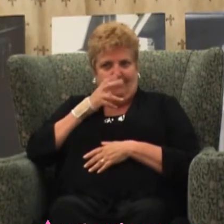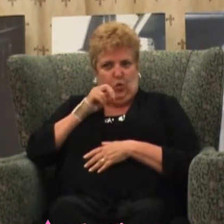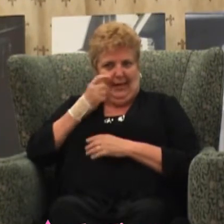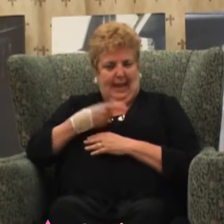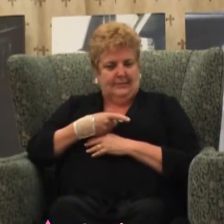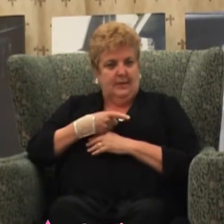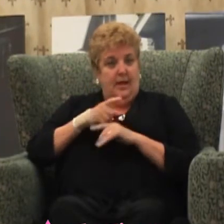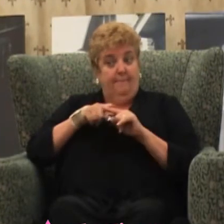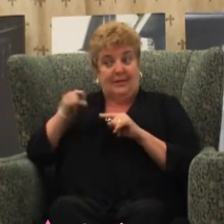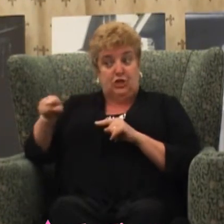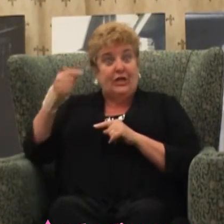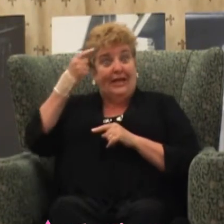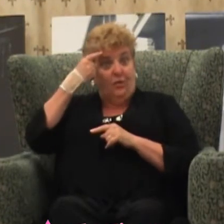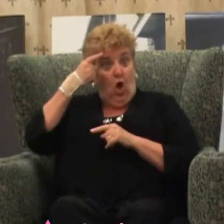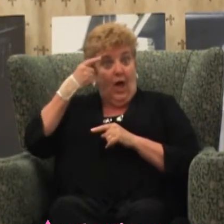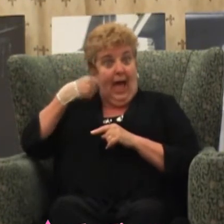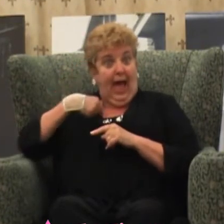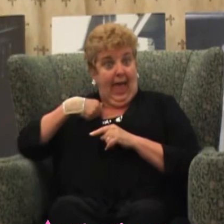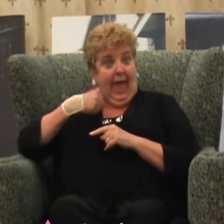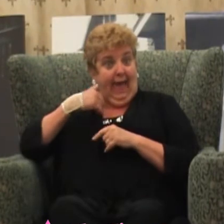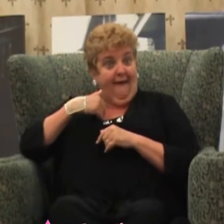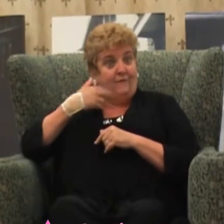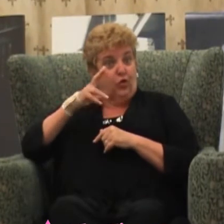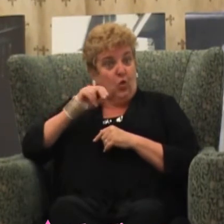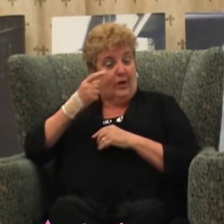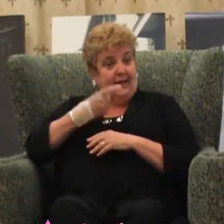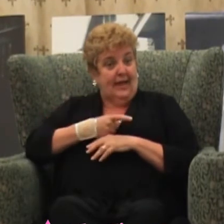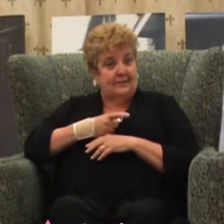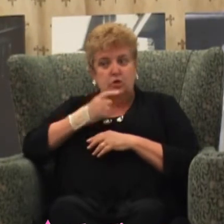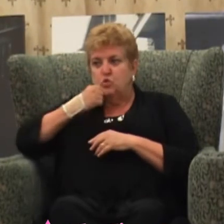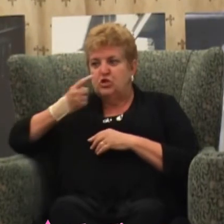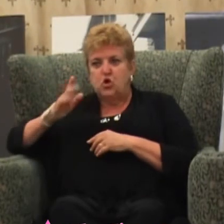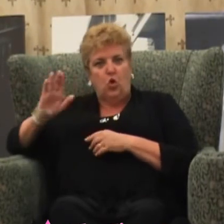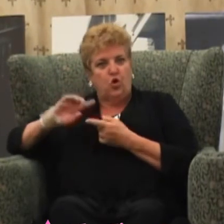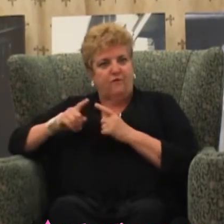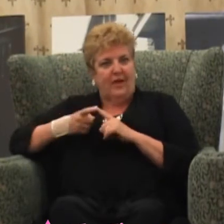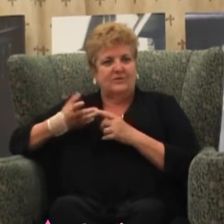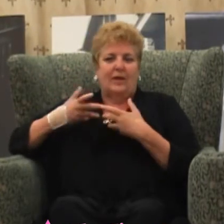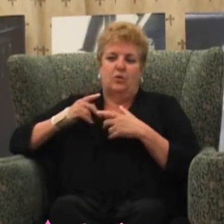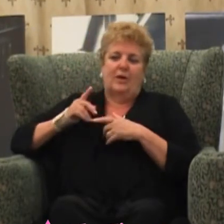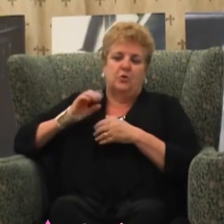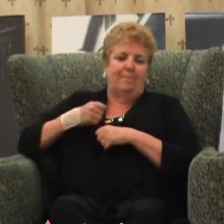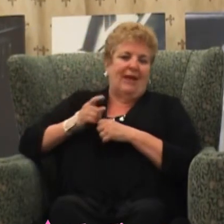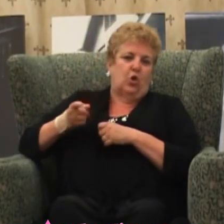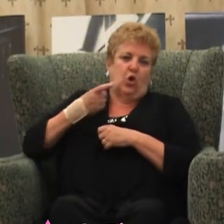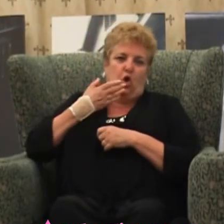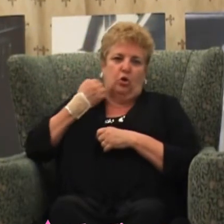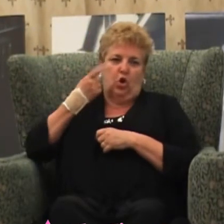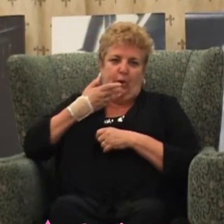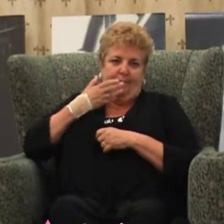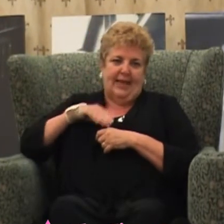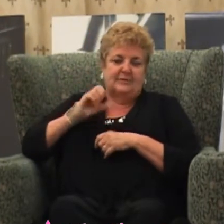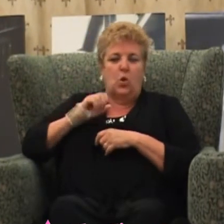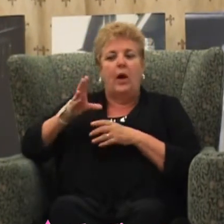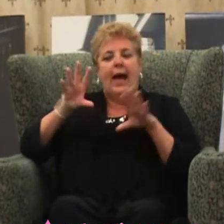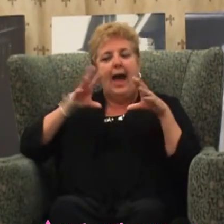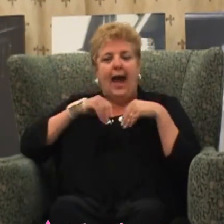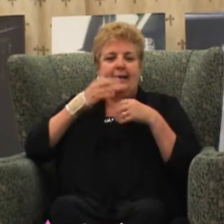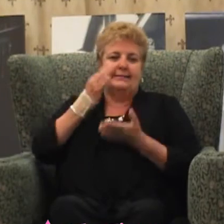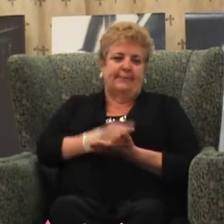But she thought I had 30 days, and she shared it with a friend, and now I don't want to make her look bad, so I took a chip. They said, anybody want to take a 30-day chip?